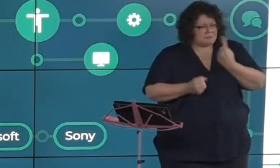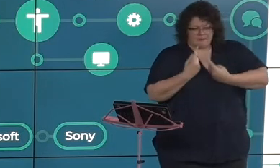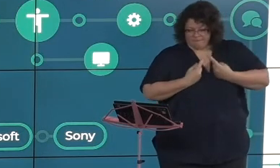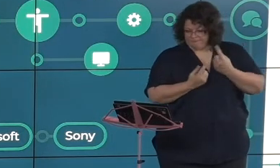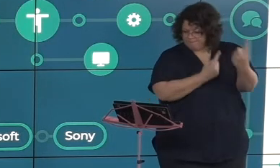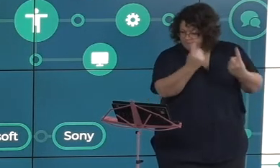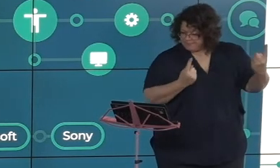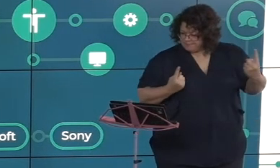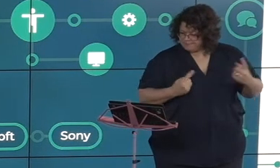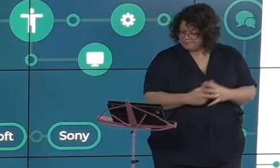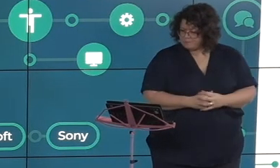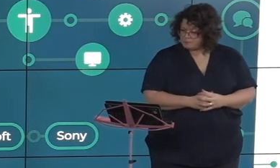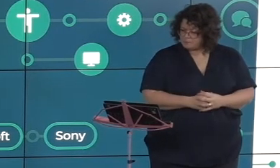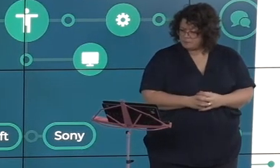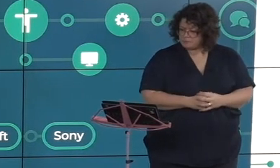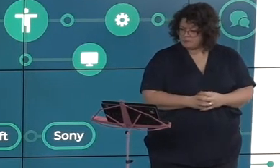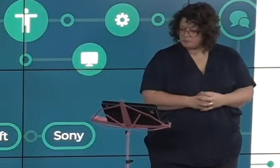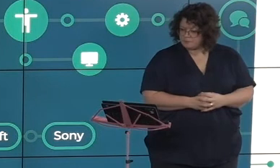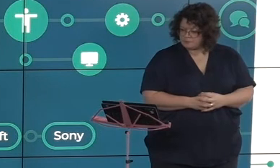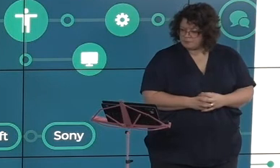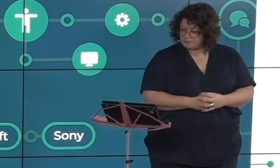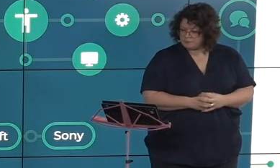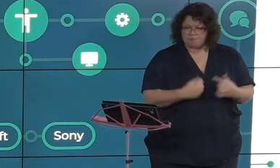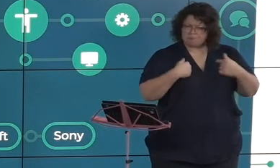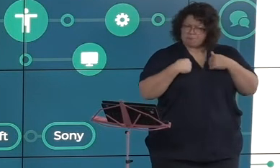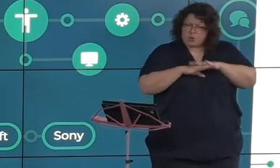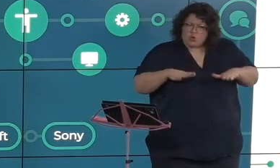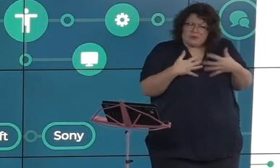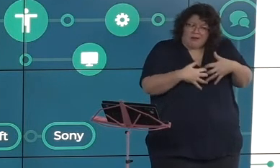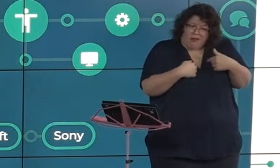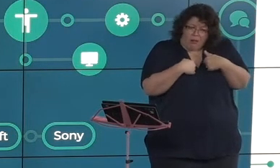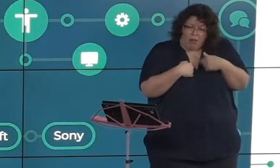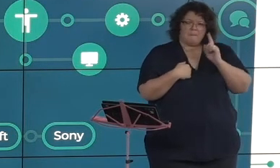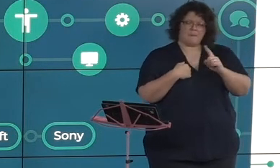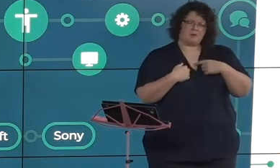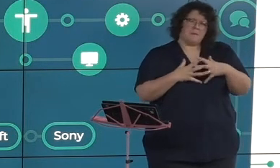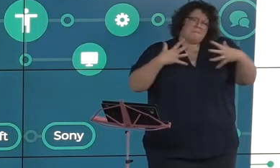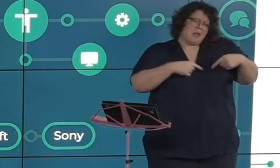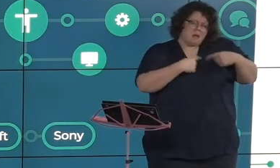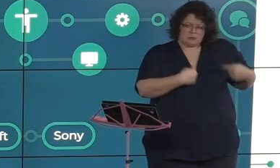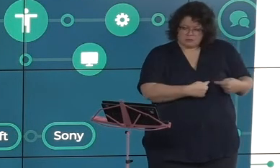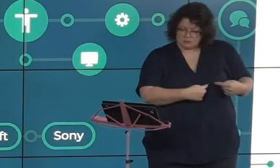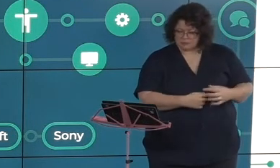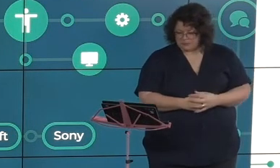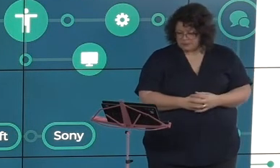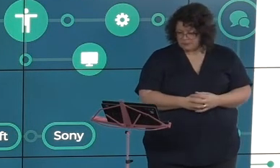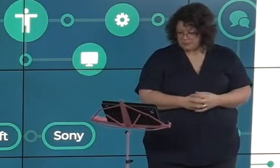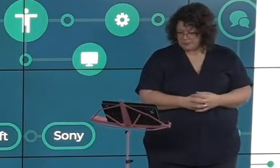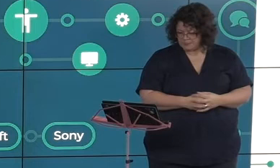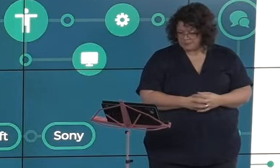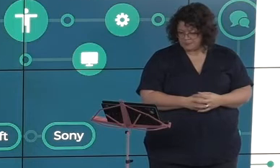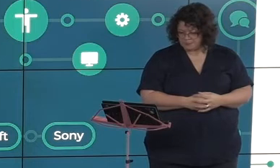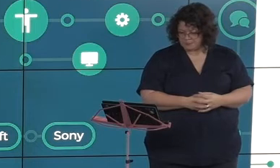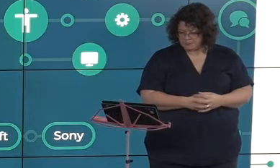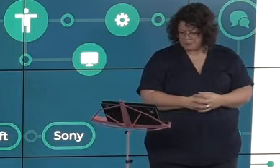that combination is everything that we're looking for. Because the technology is the equalizer. It stops the